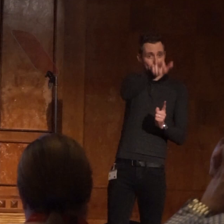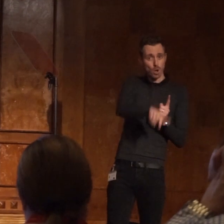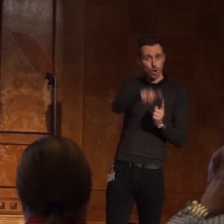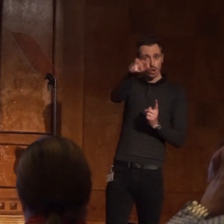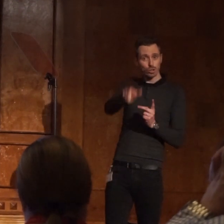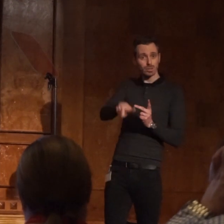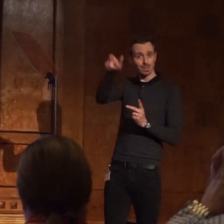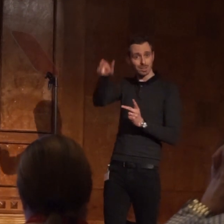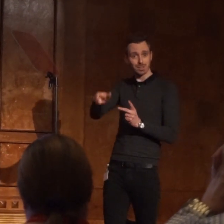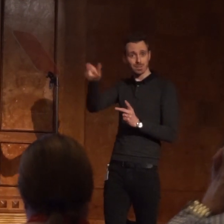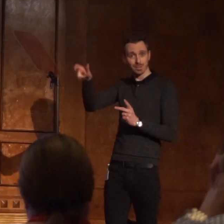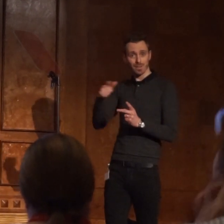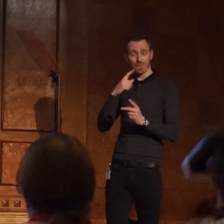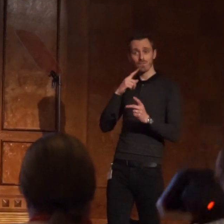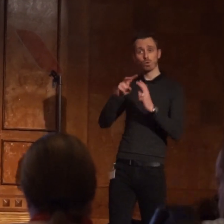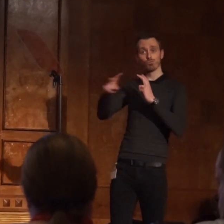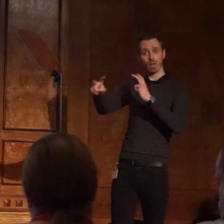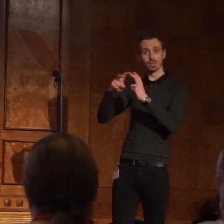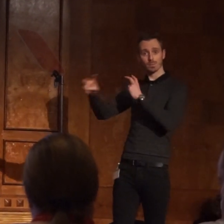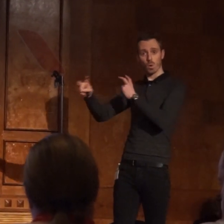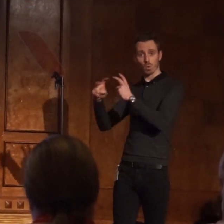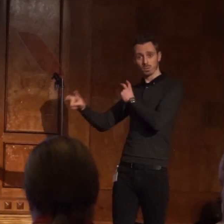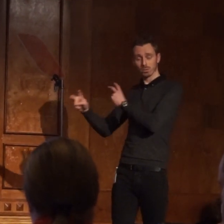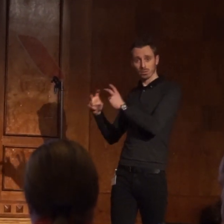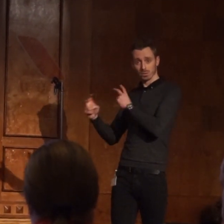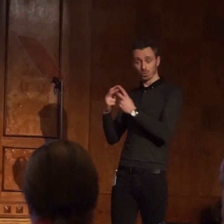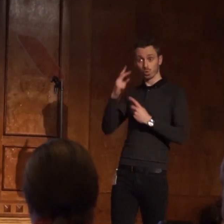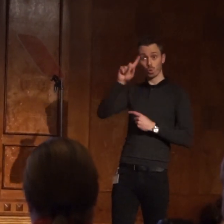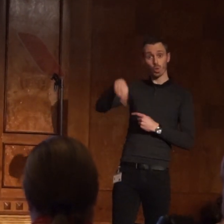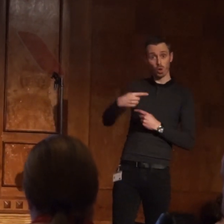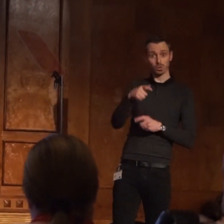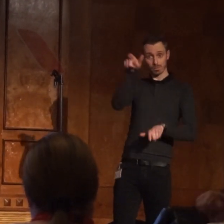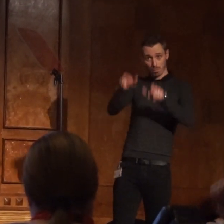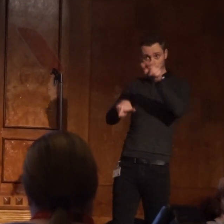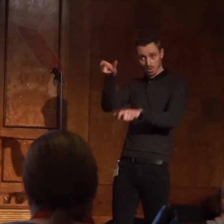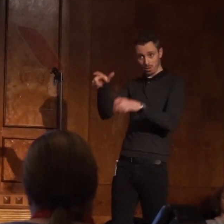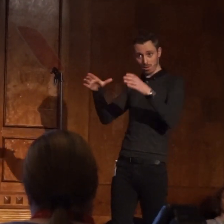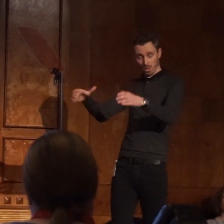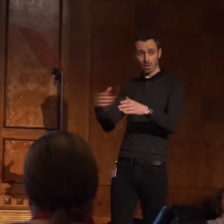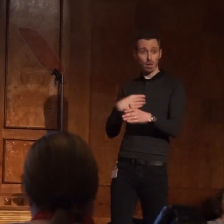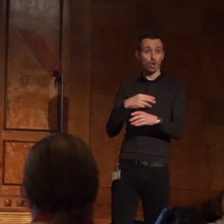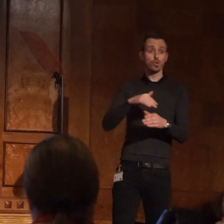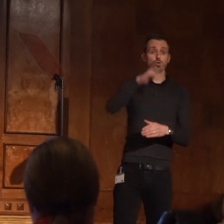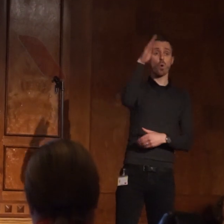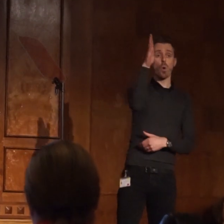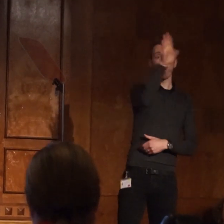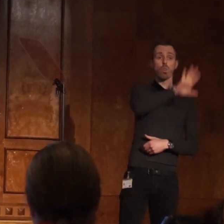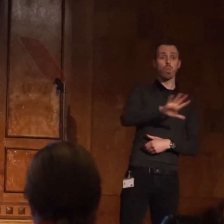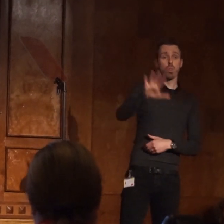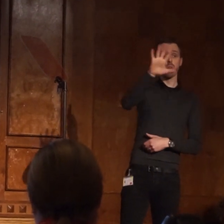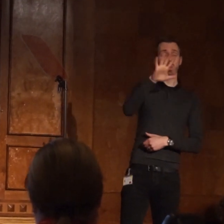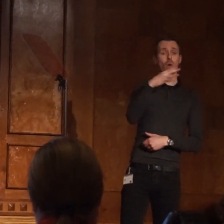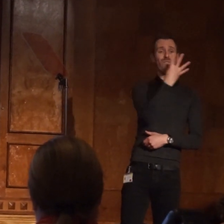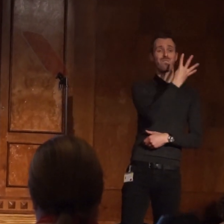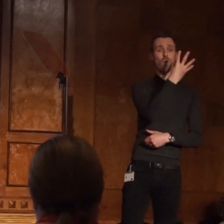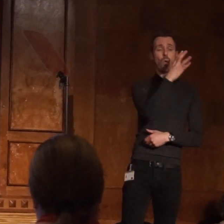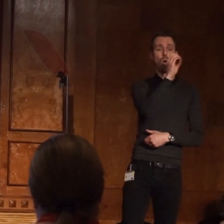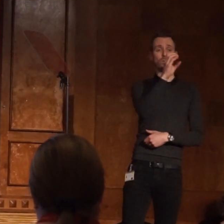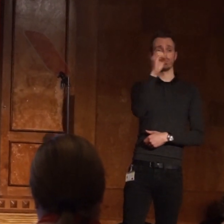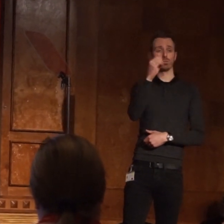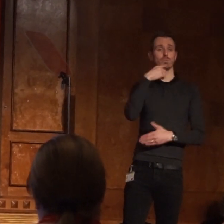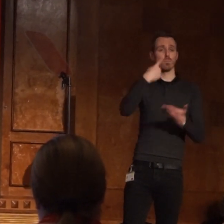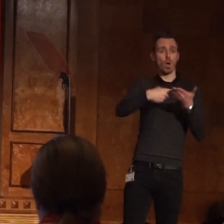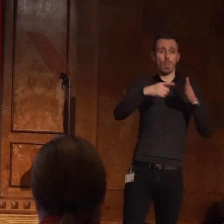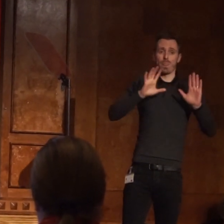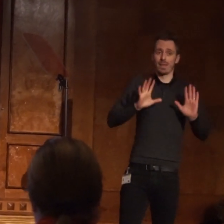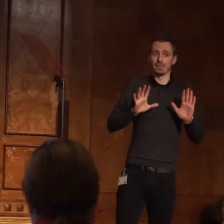the North receives approximately £400 per head per year. Not only does this huge